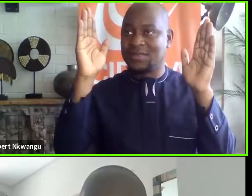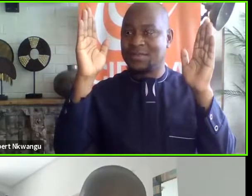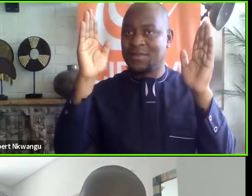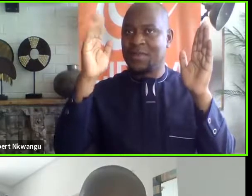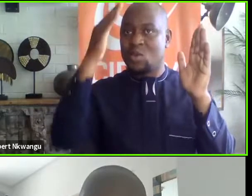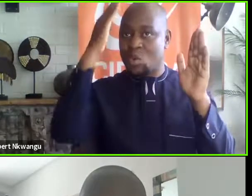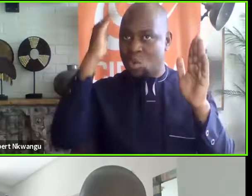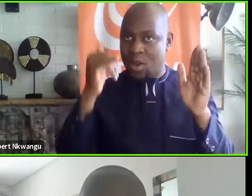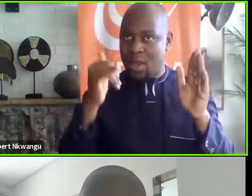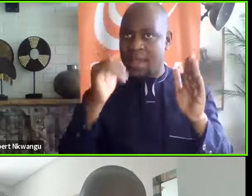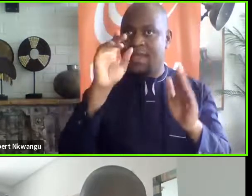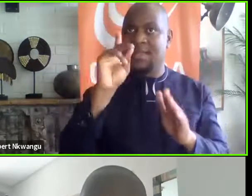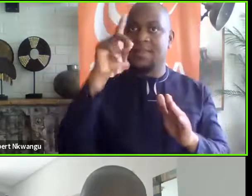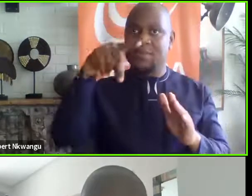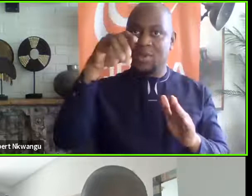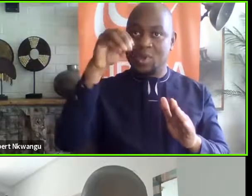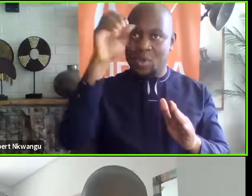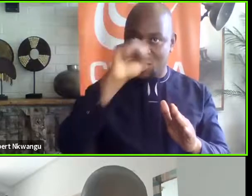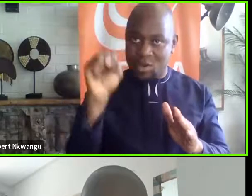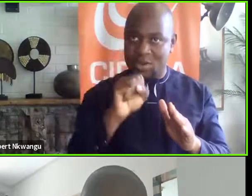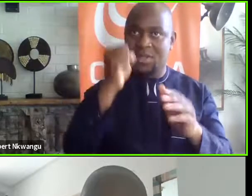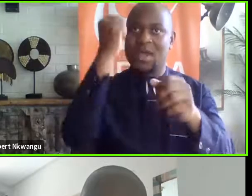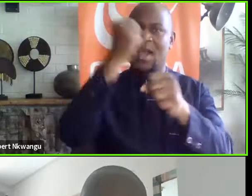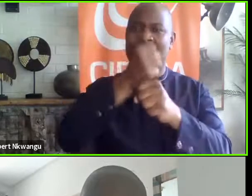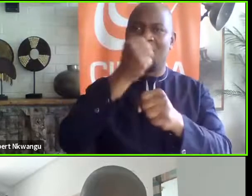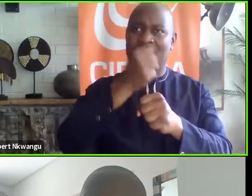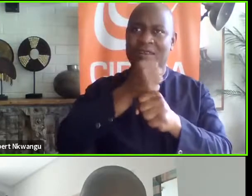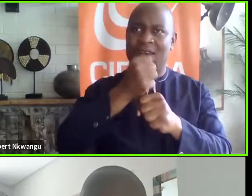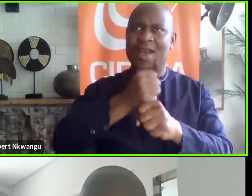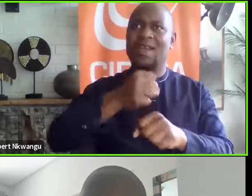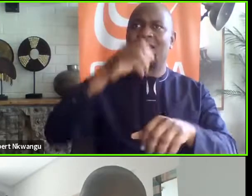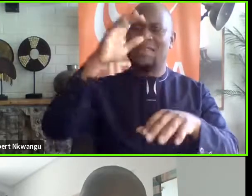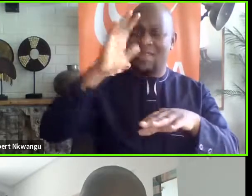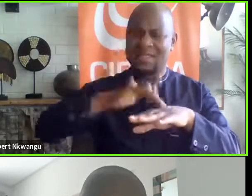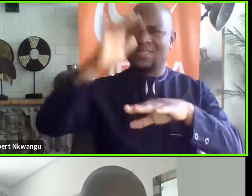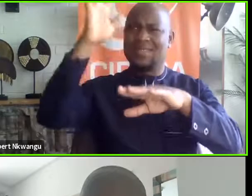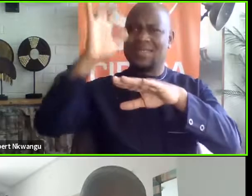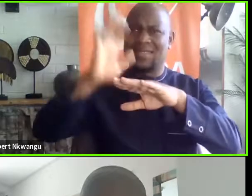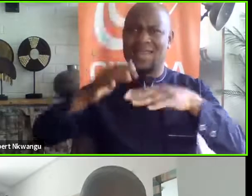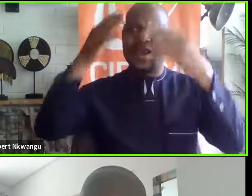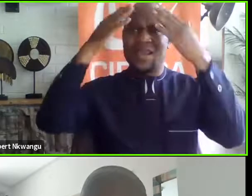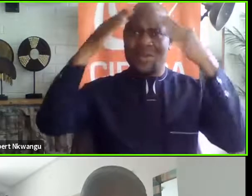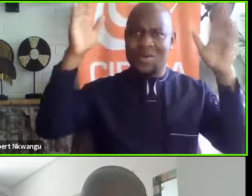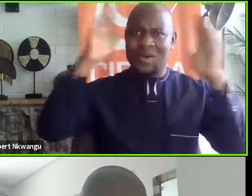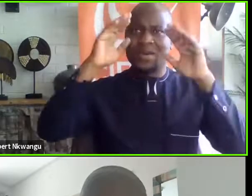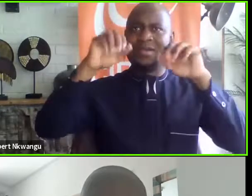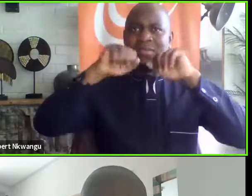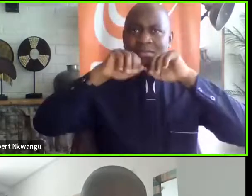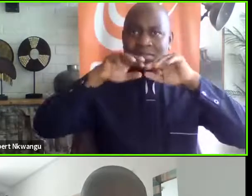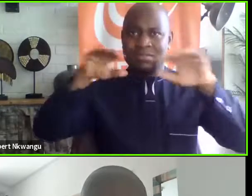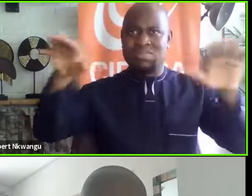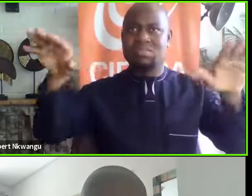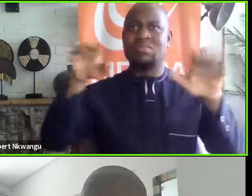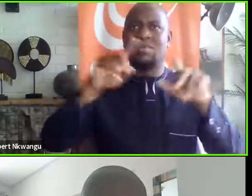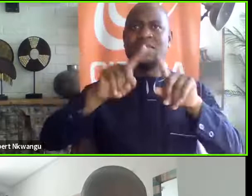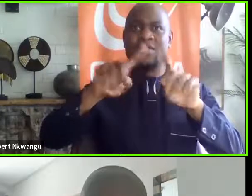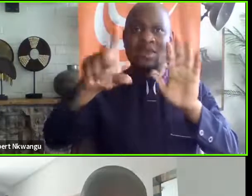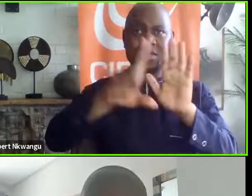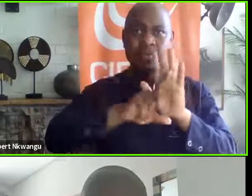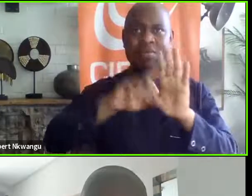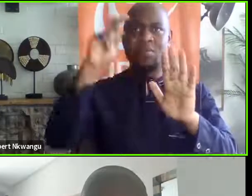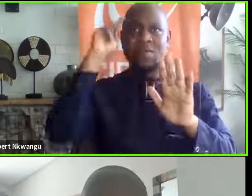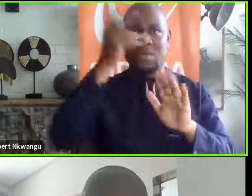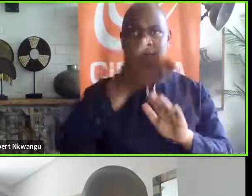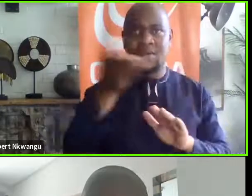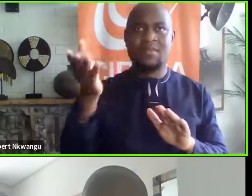in my opinion, like you said, it's not awareness, because we as DPOs, we have really done our best. We have